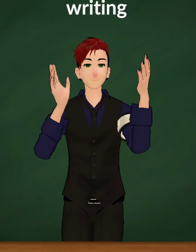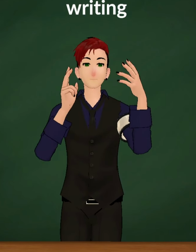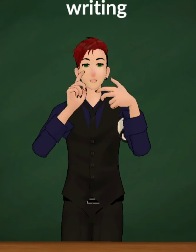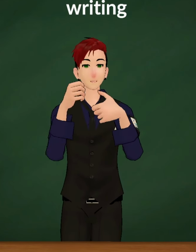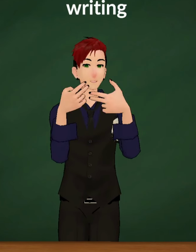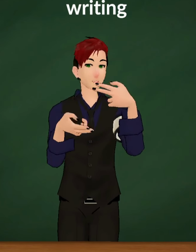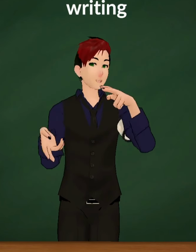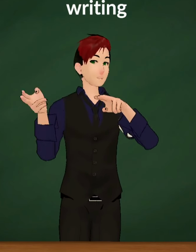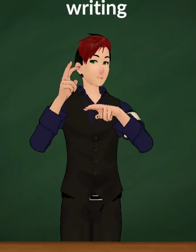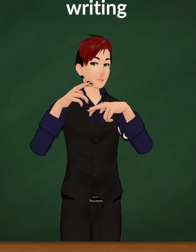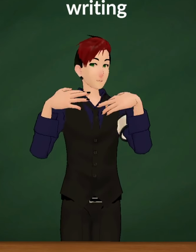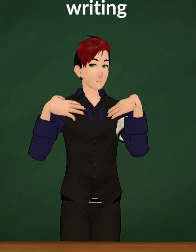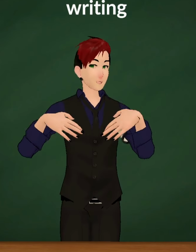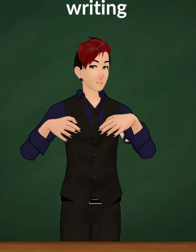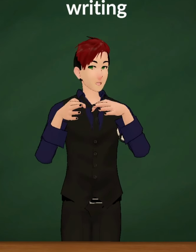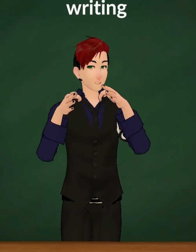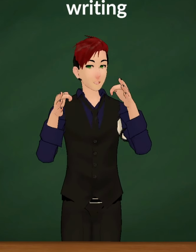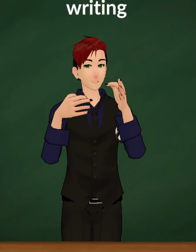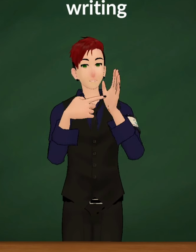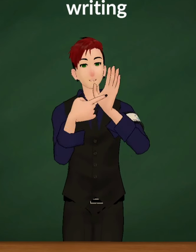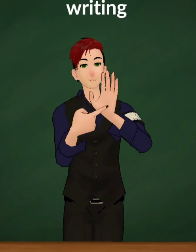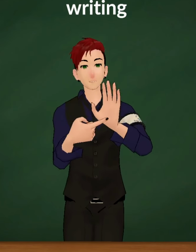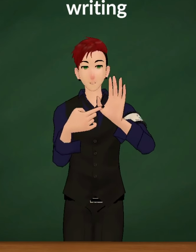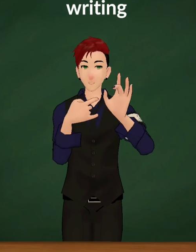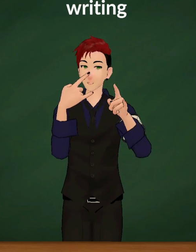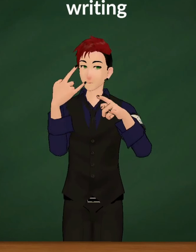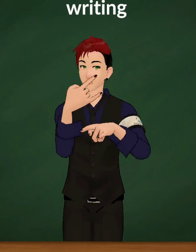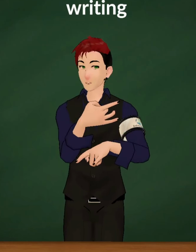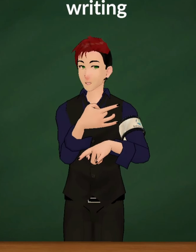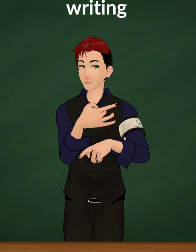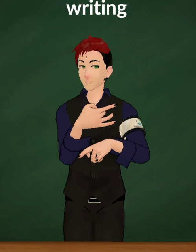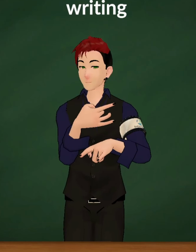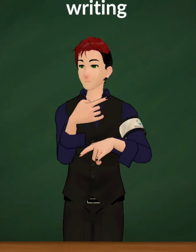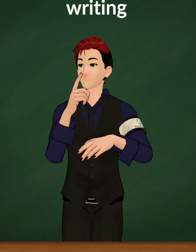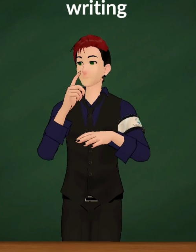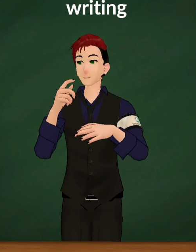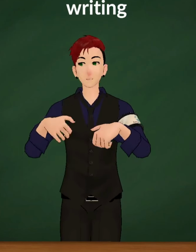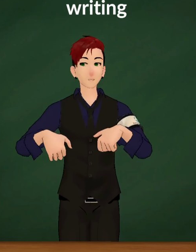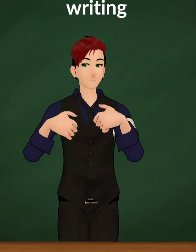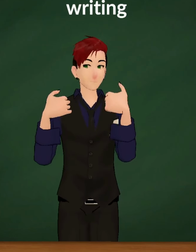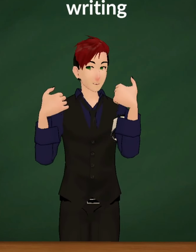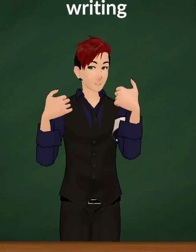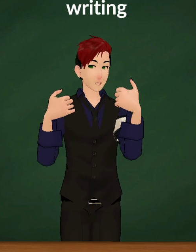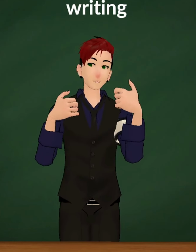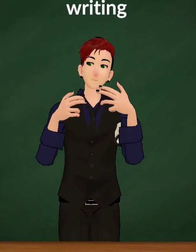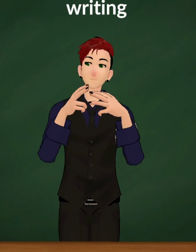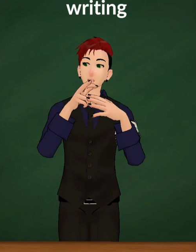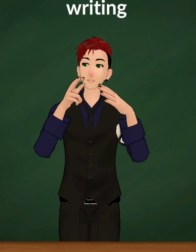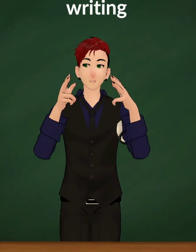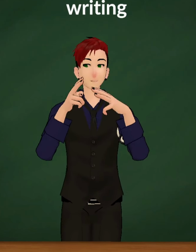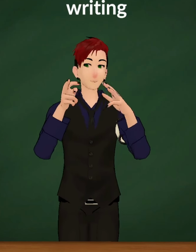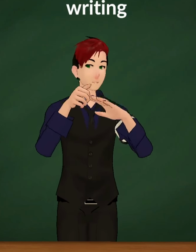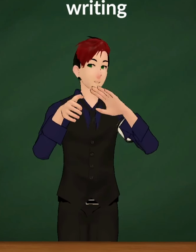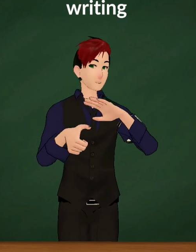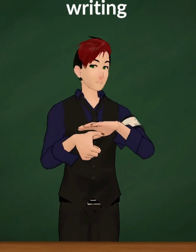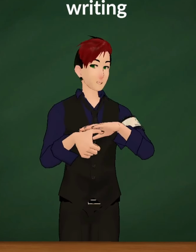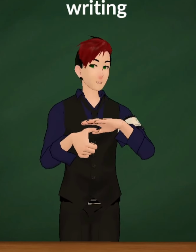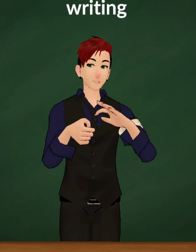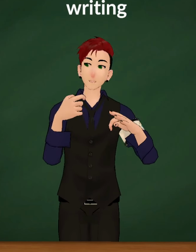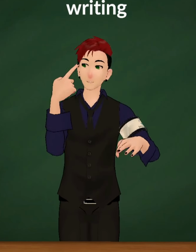I really kind of have to up my body language to show my sarcasm. In real life, I can do it very, very subtly just